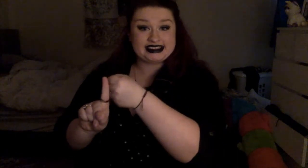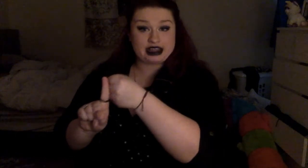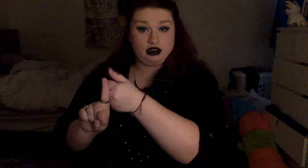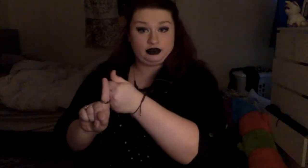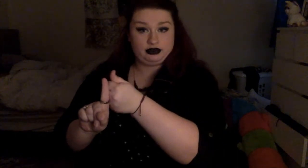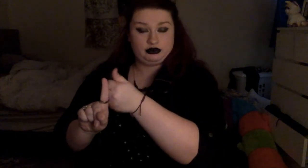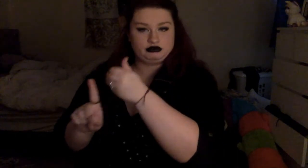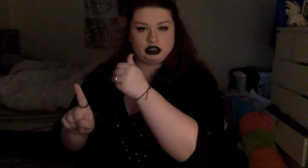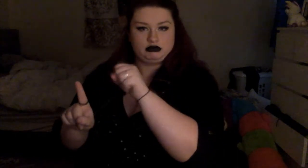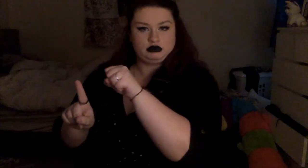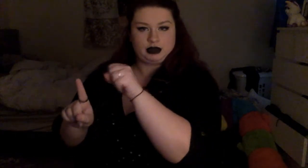itself.